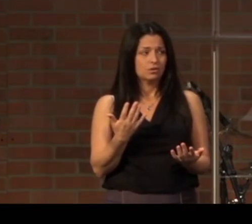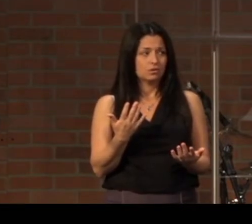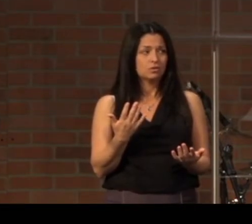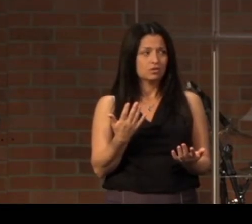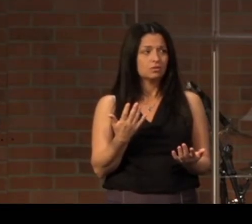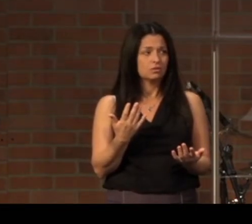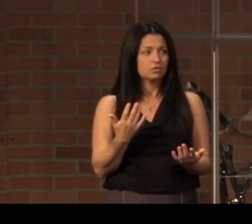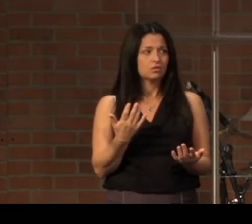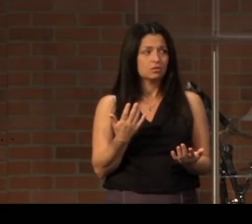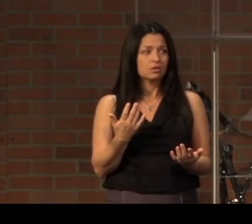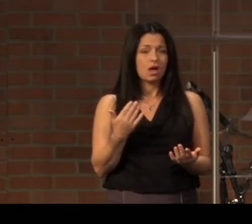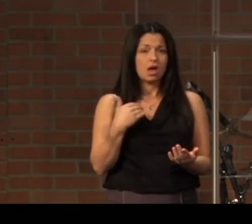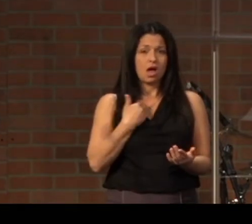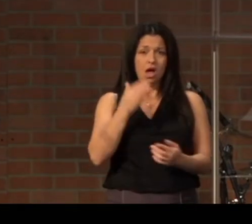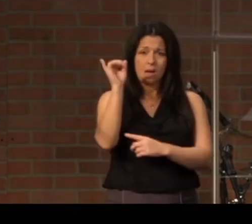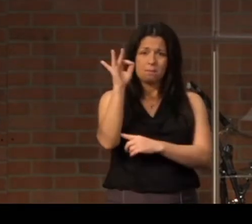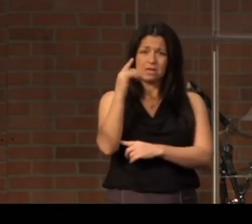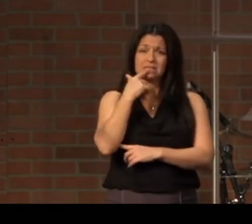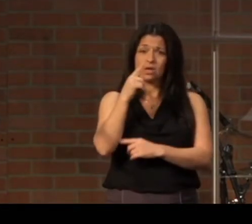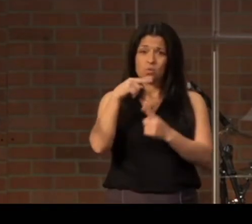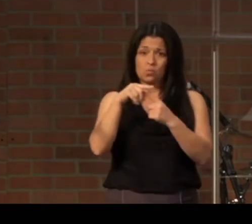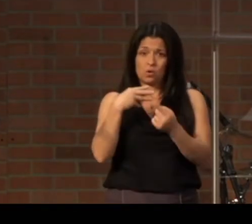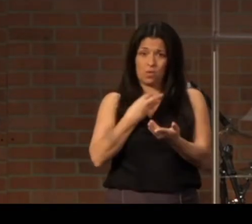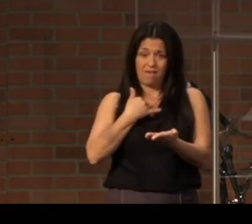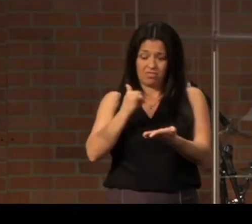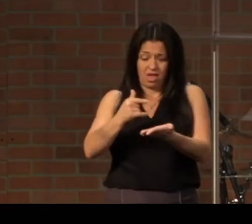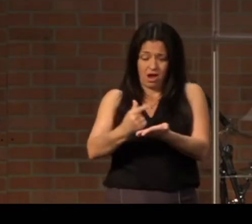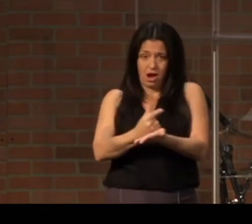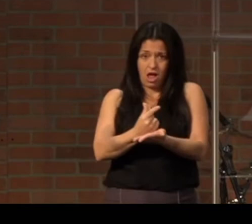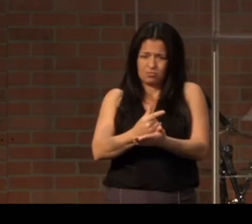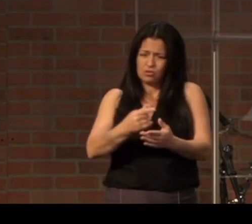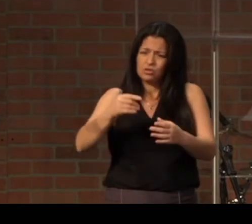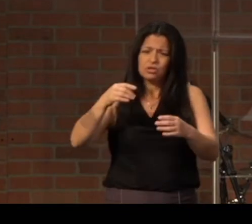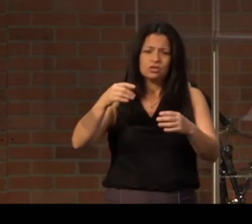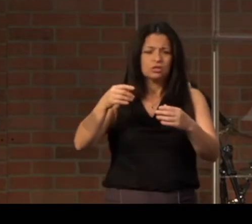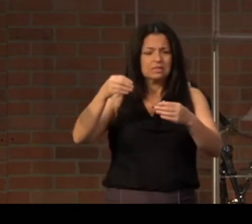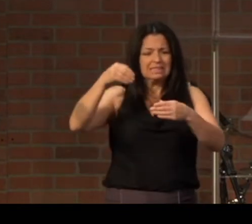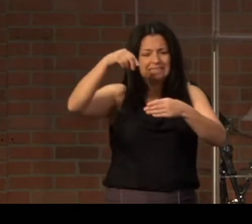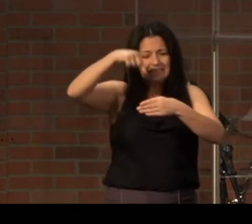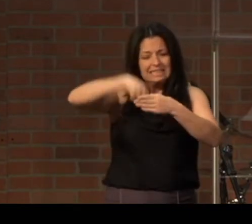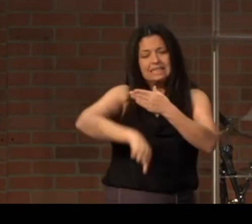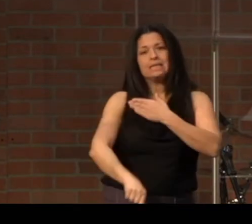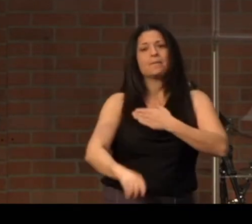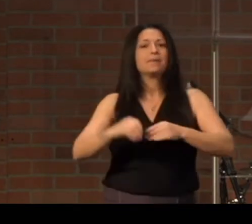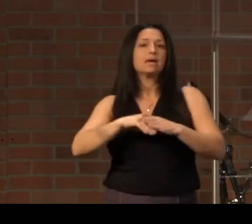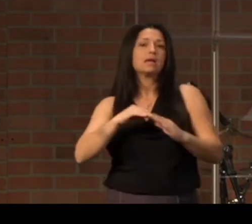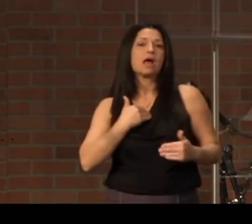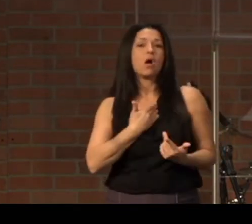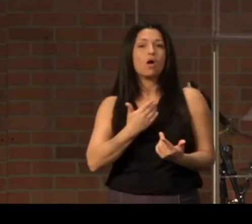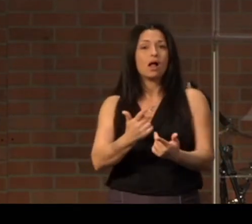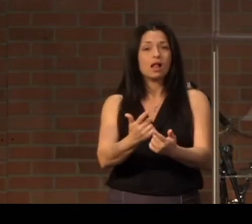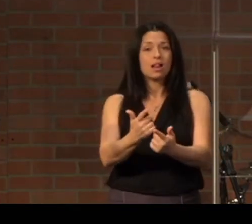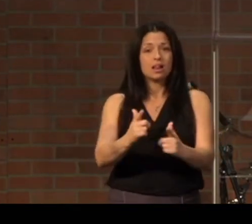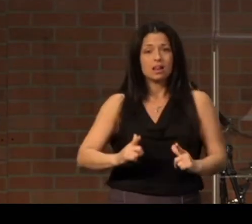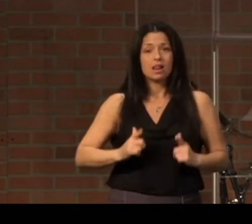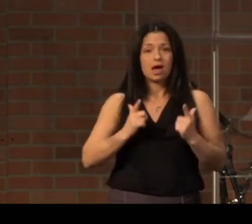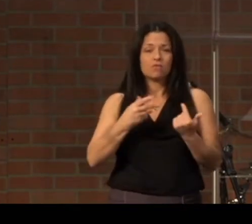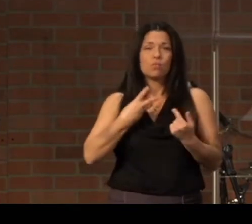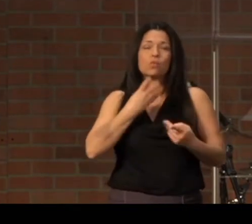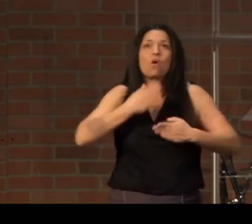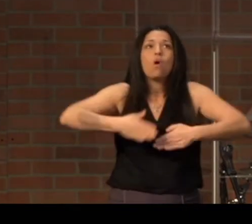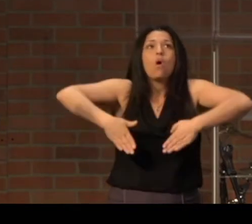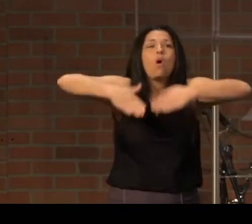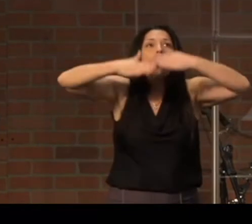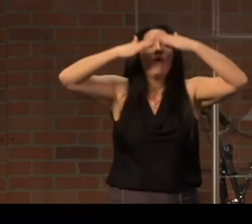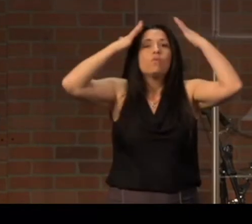press it down deep in our lives, we overflow with gratitude. The 1 John says when we understand how much